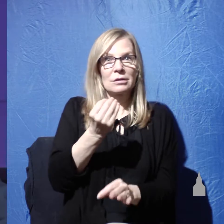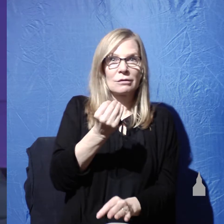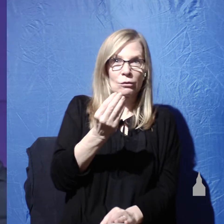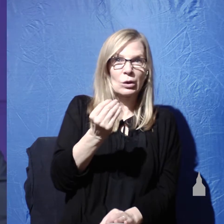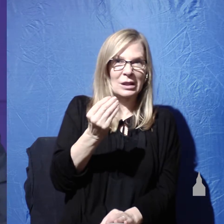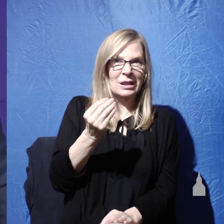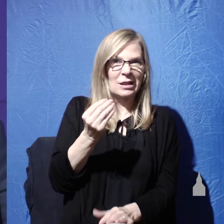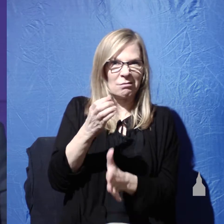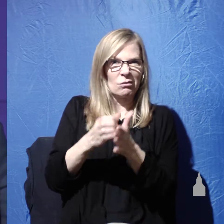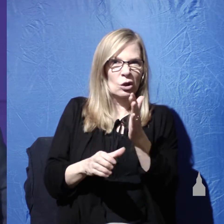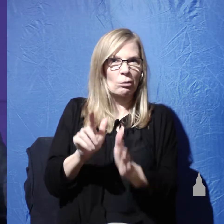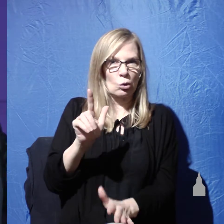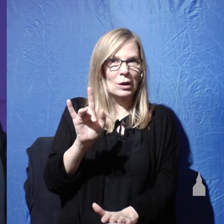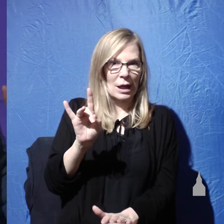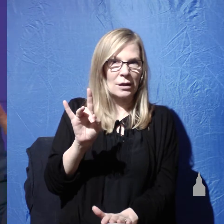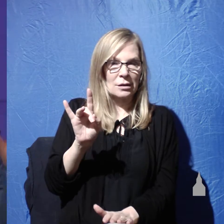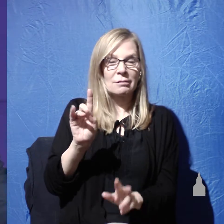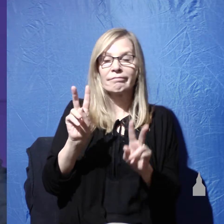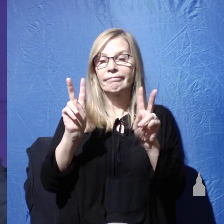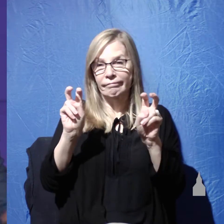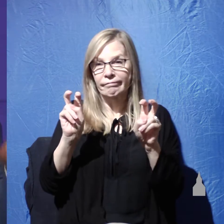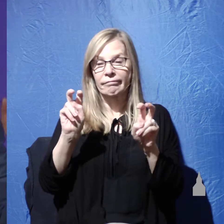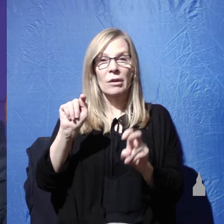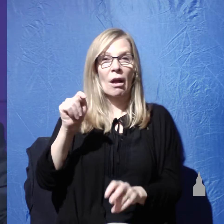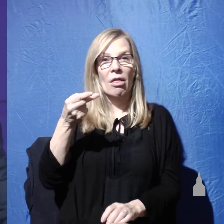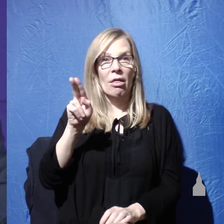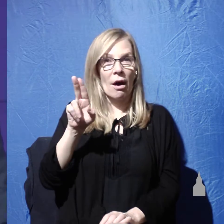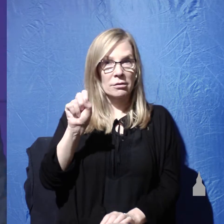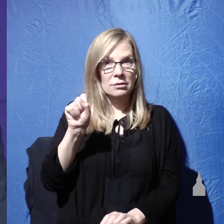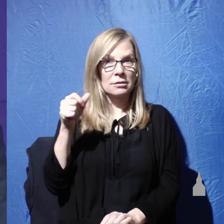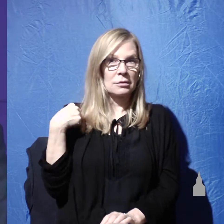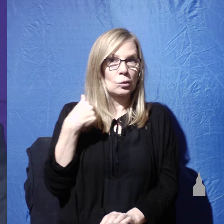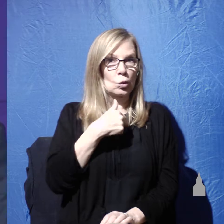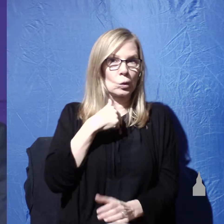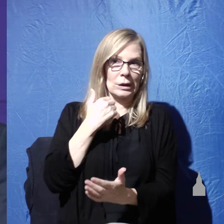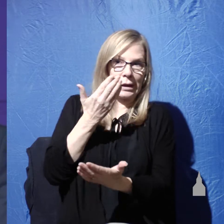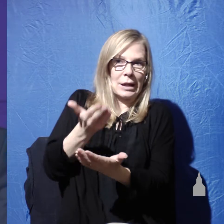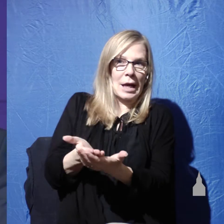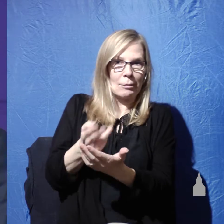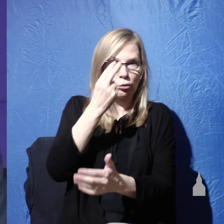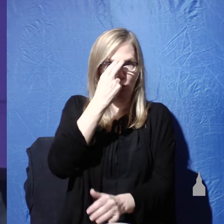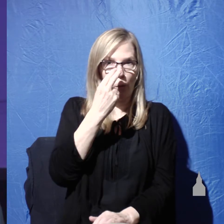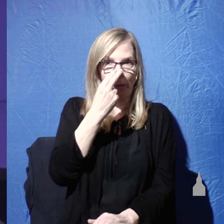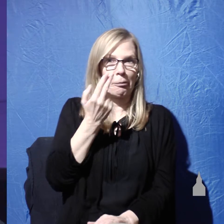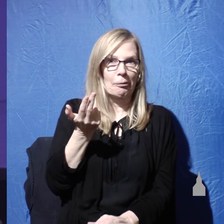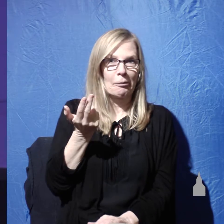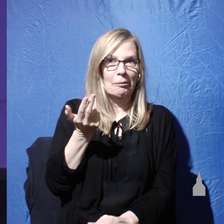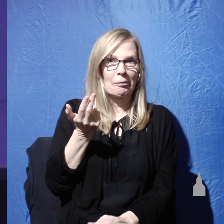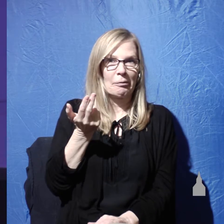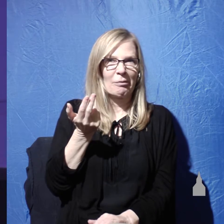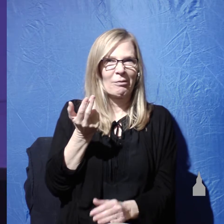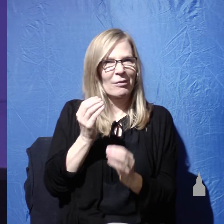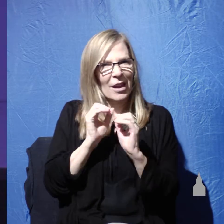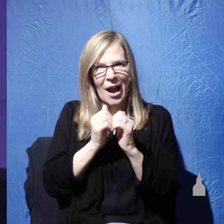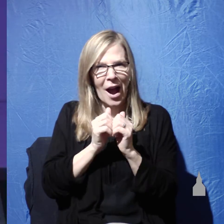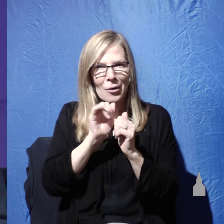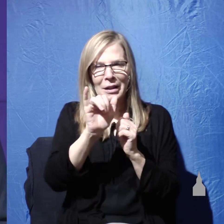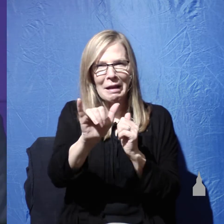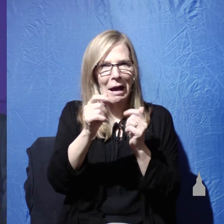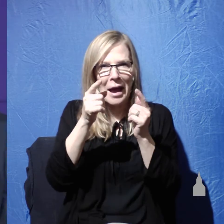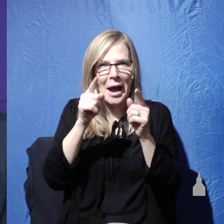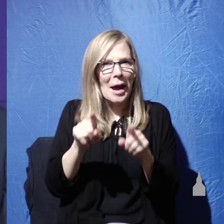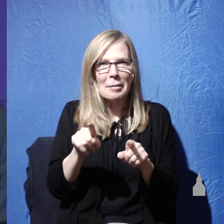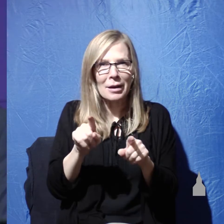in verse 14 of chapter 28, and thus we came to Rome. So how did this happen? How did this small group